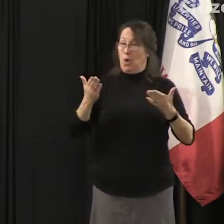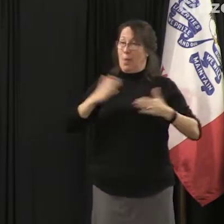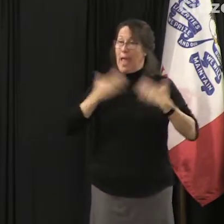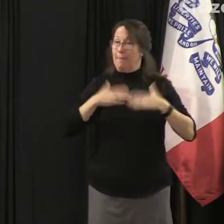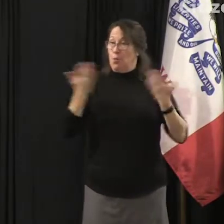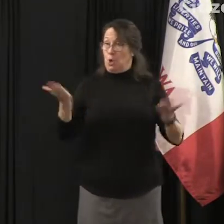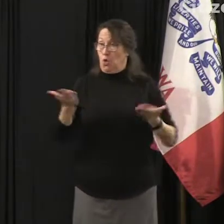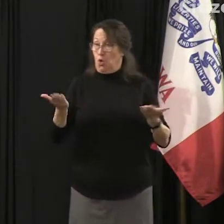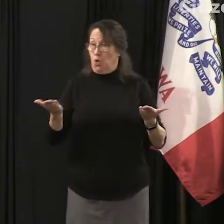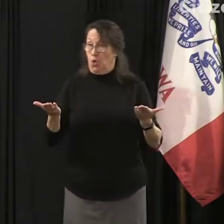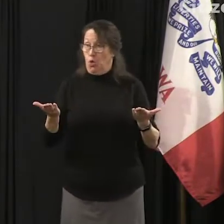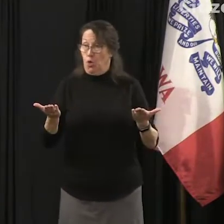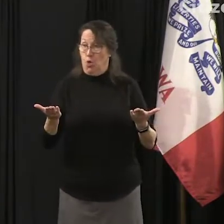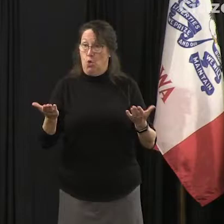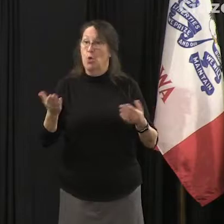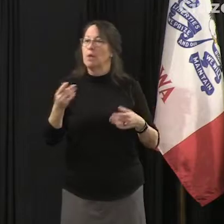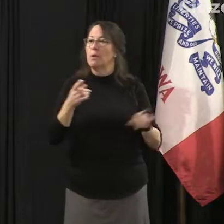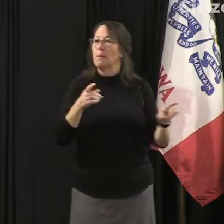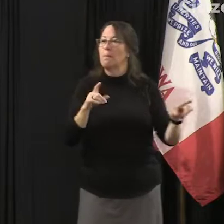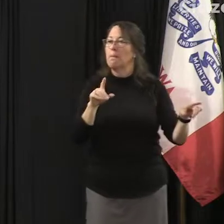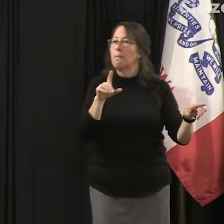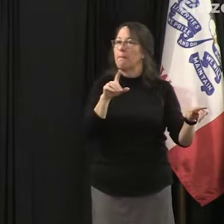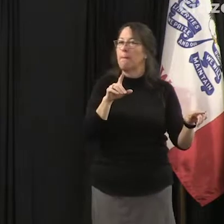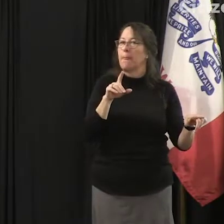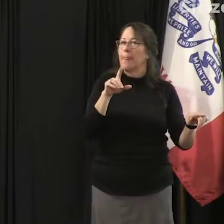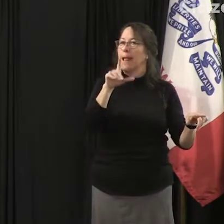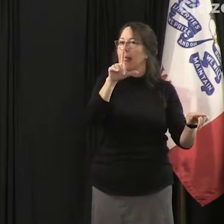to be here. Yeah. Yeah. Yeah.